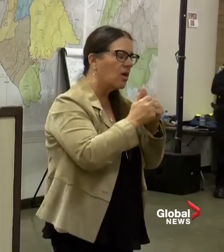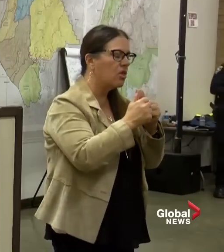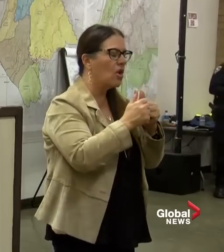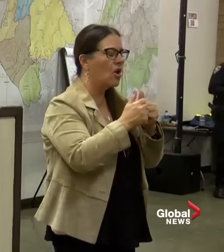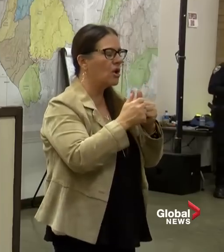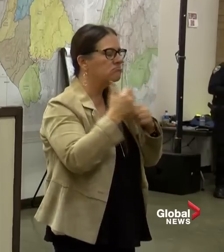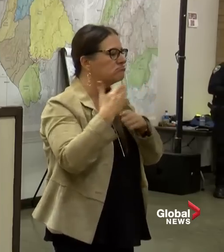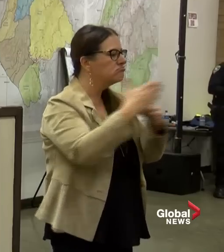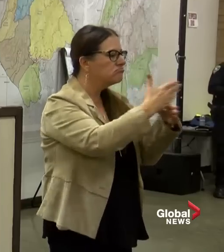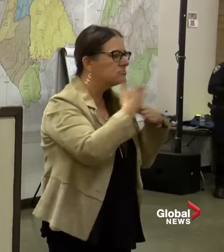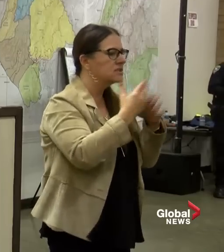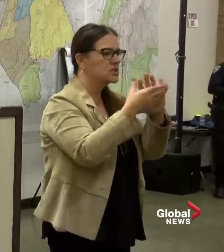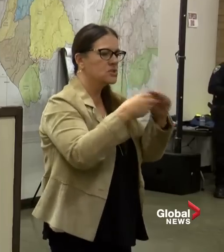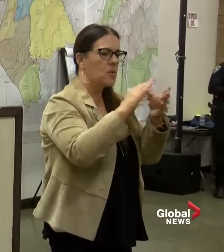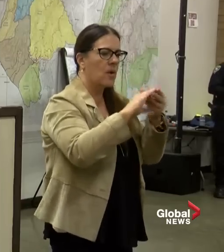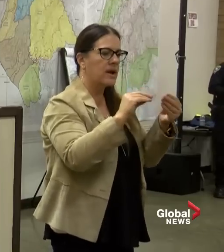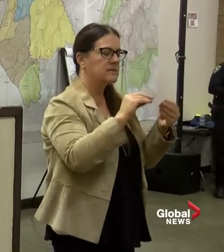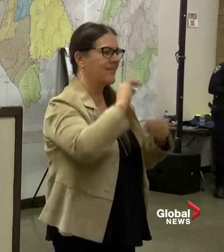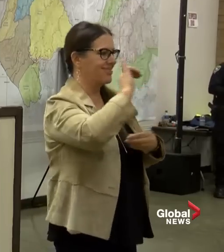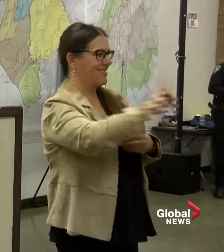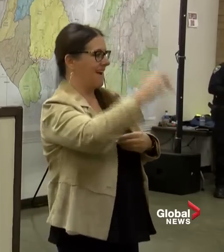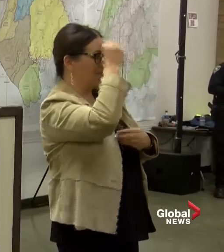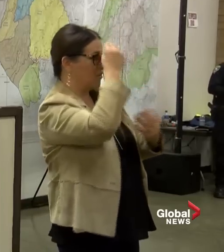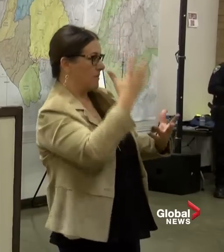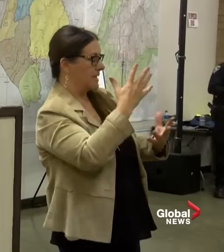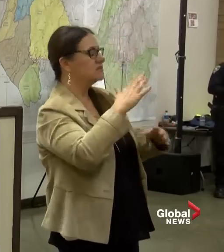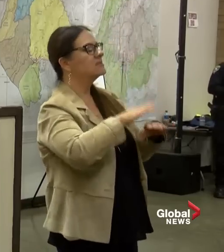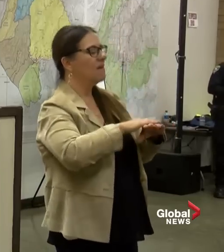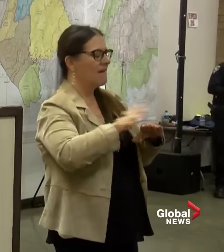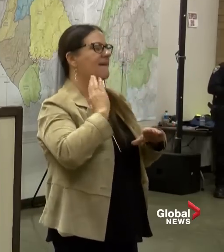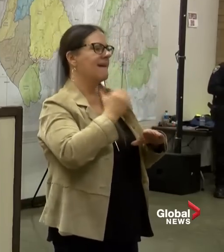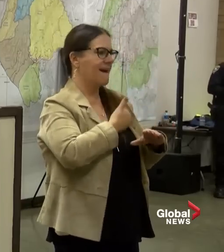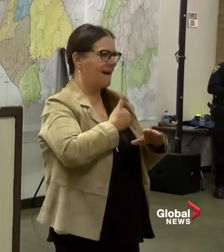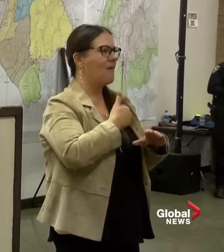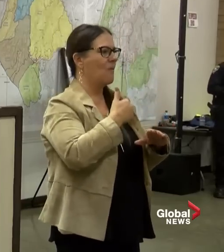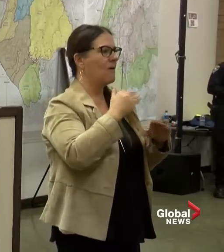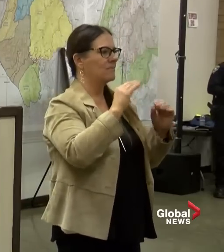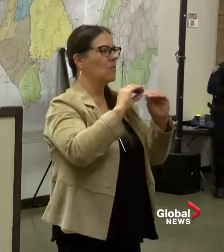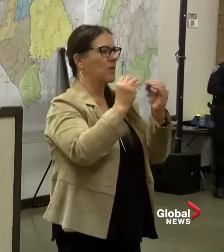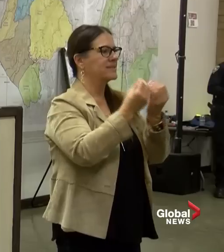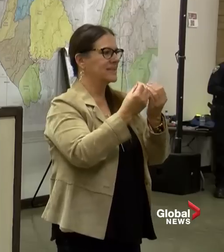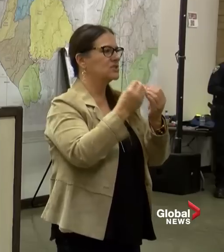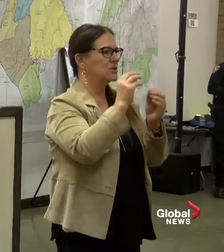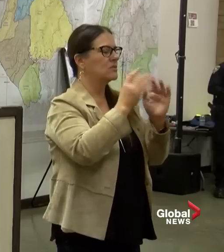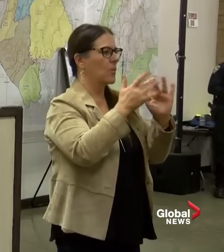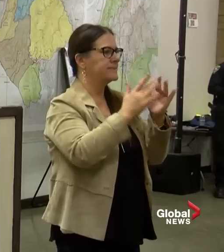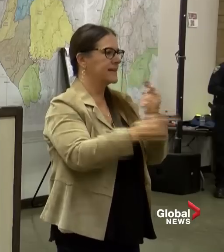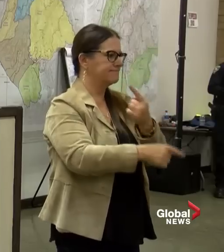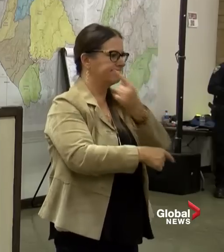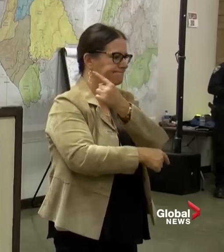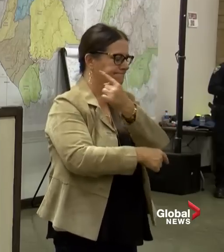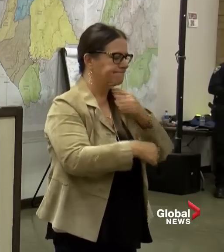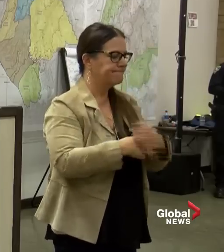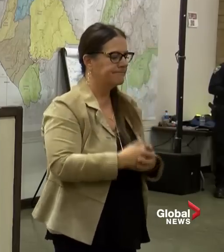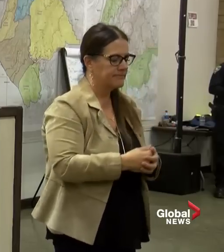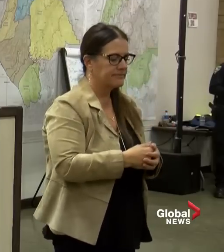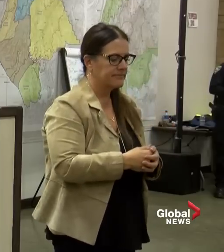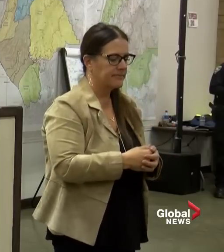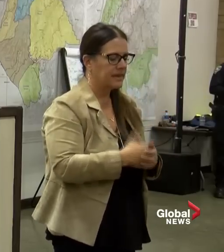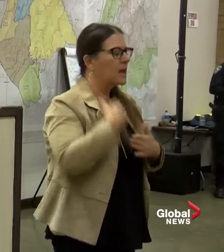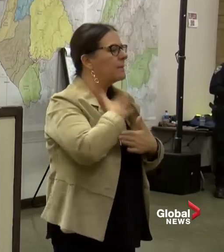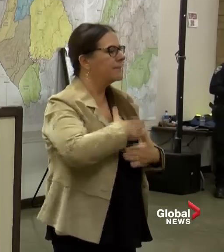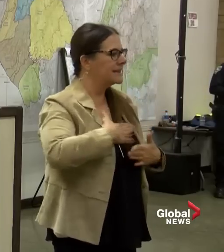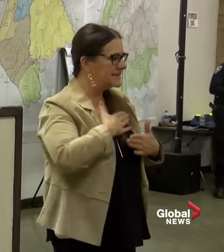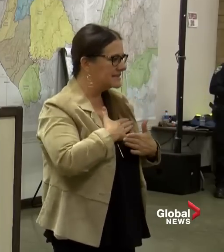stories, and again, that information is on butterecovers.org. So please get